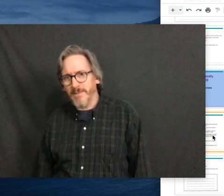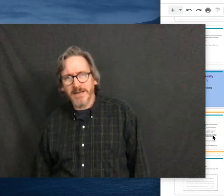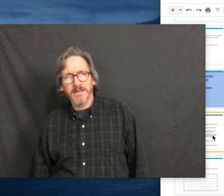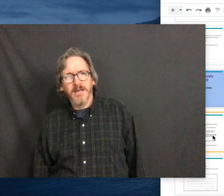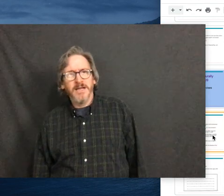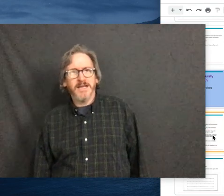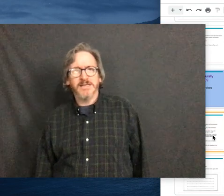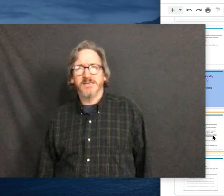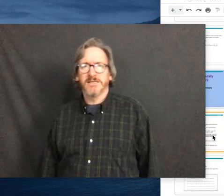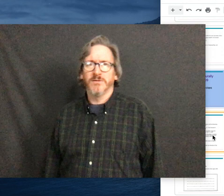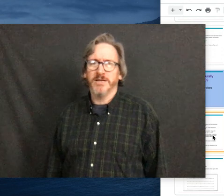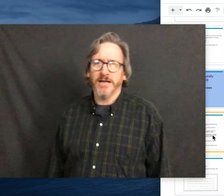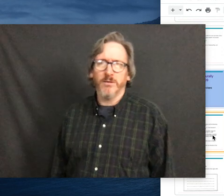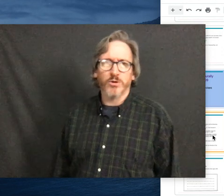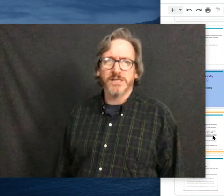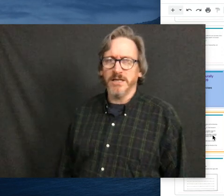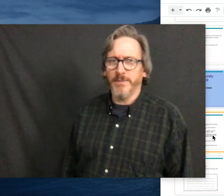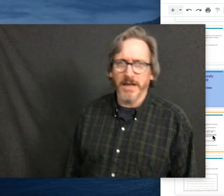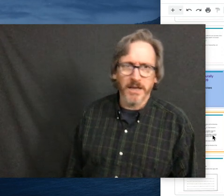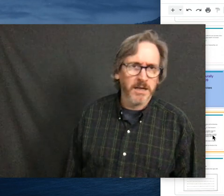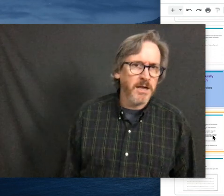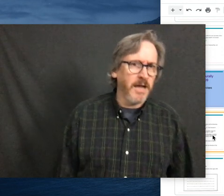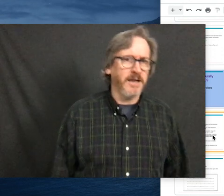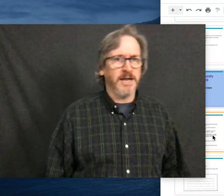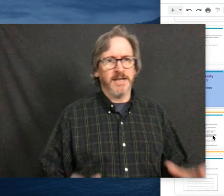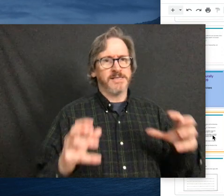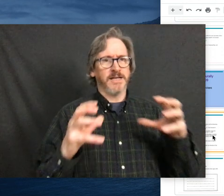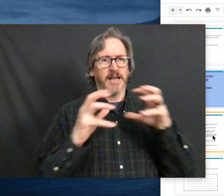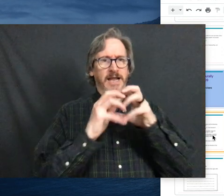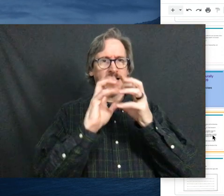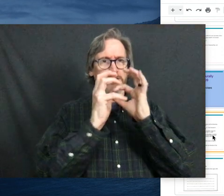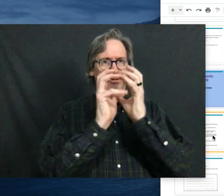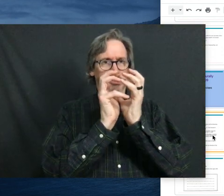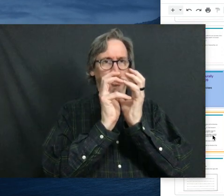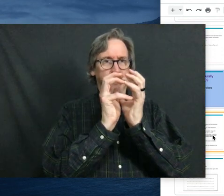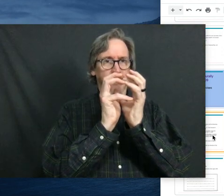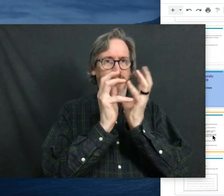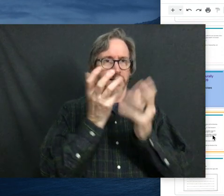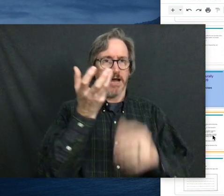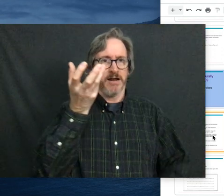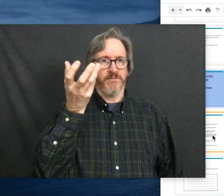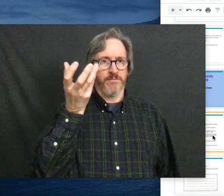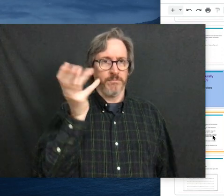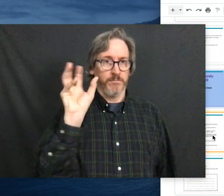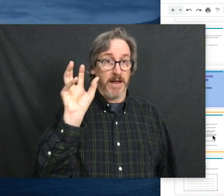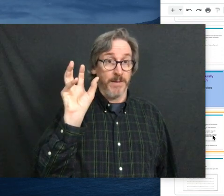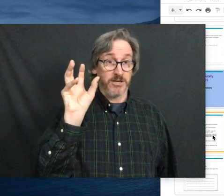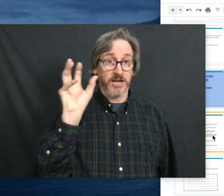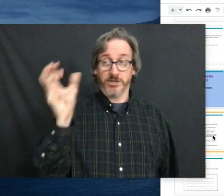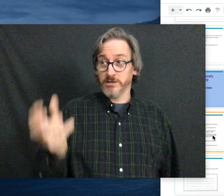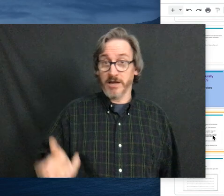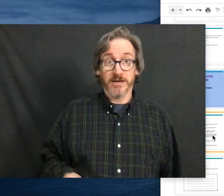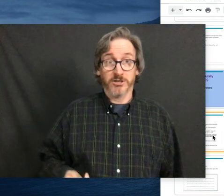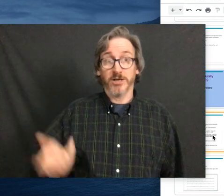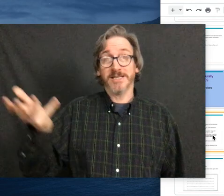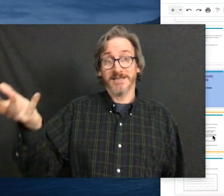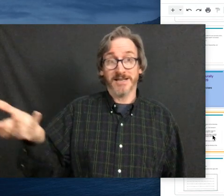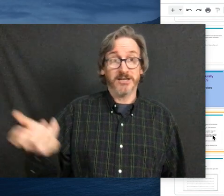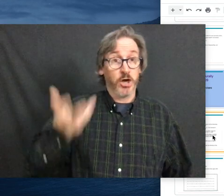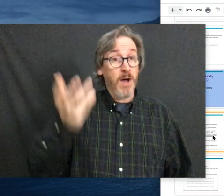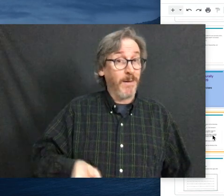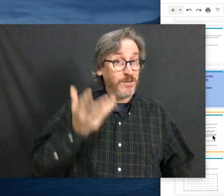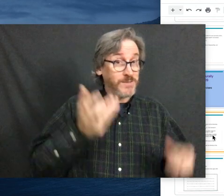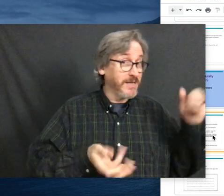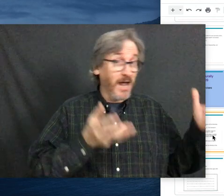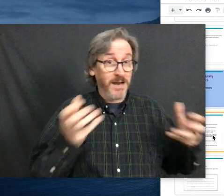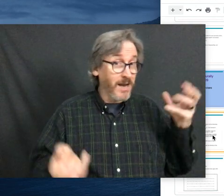they recommend is what they call more silly putty. And the idea is that like I sculpt something out of my imagination and toss it and